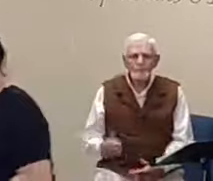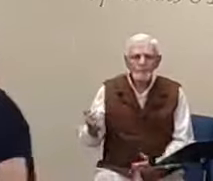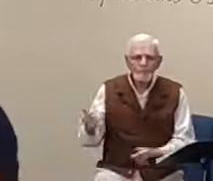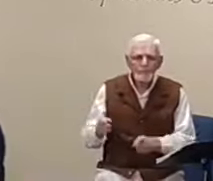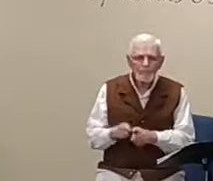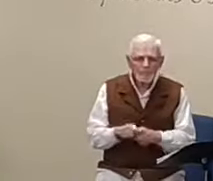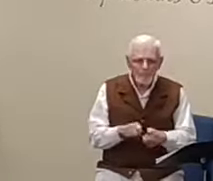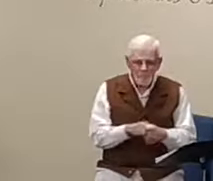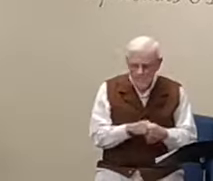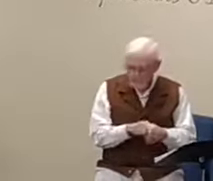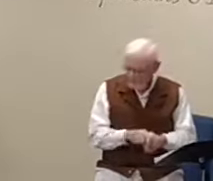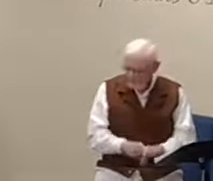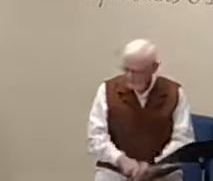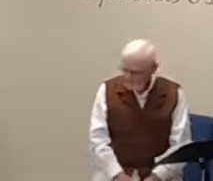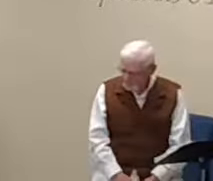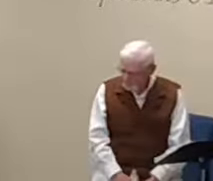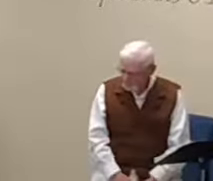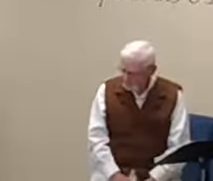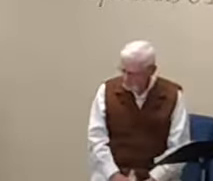nothing nut